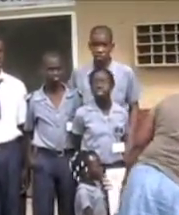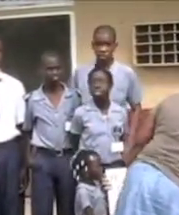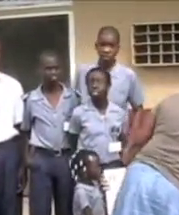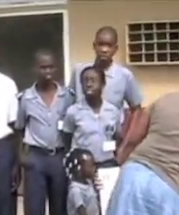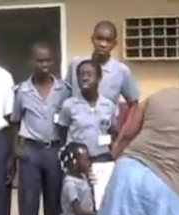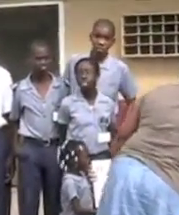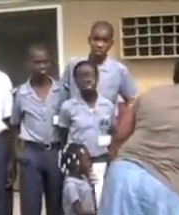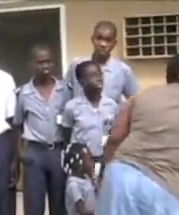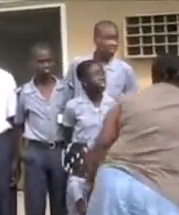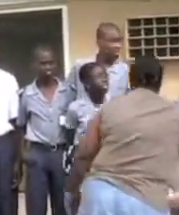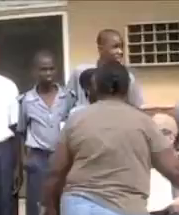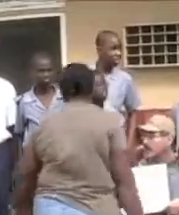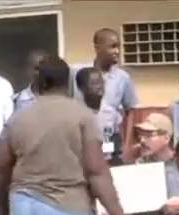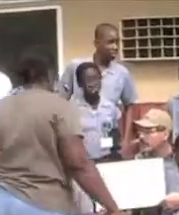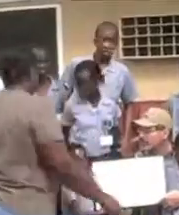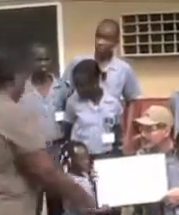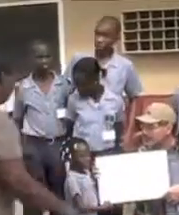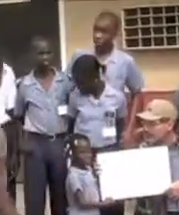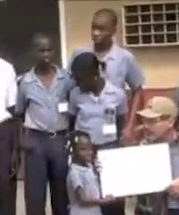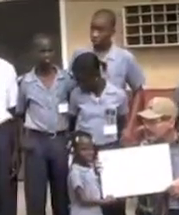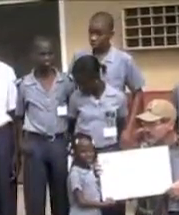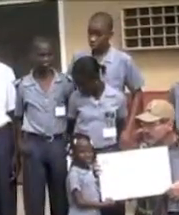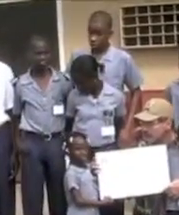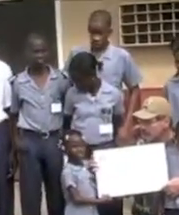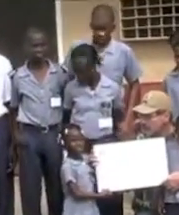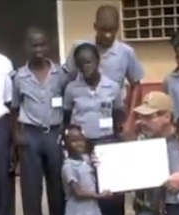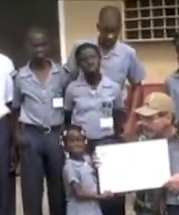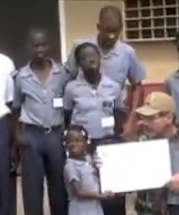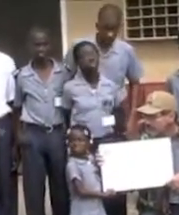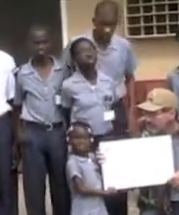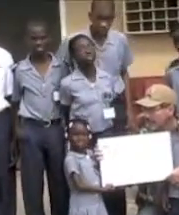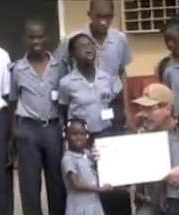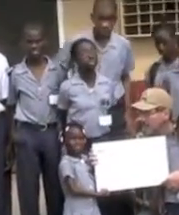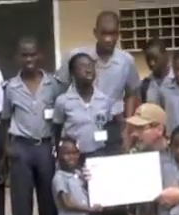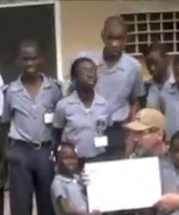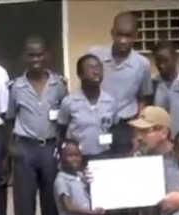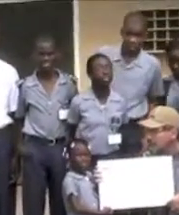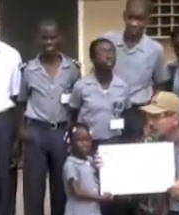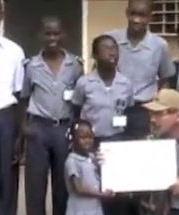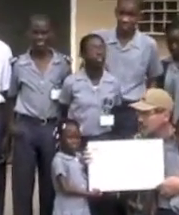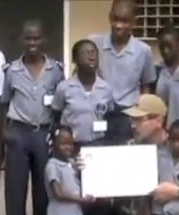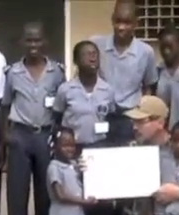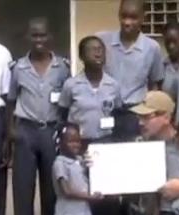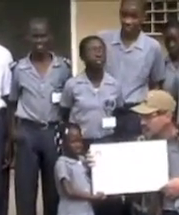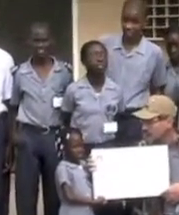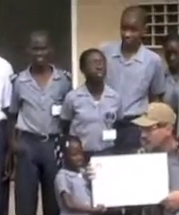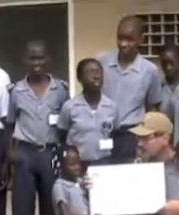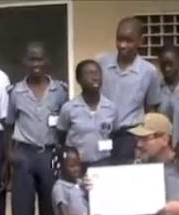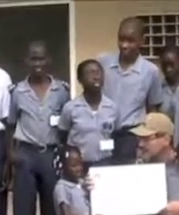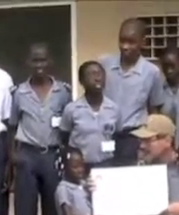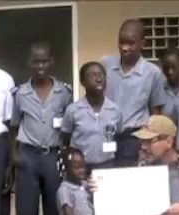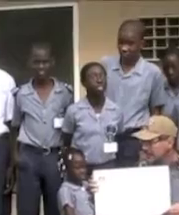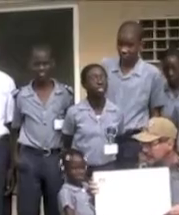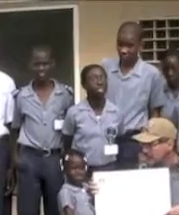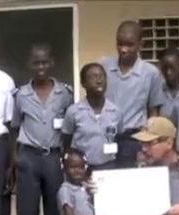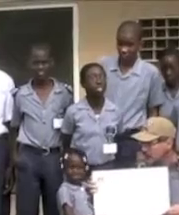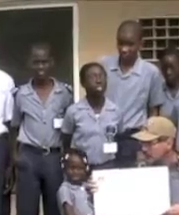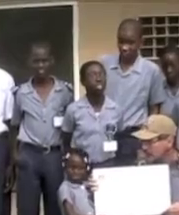This is a, we took a special Christmas offering, and this is for your school. It's over 16,000 US